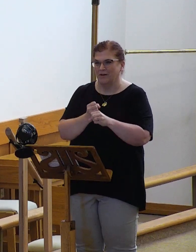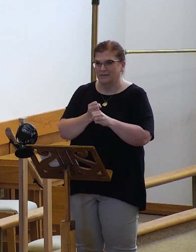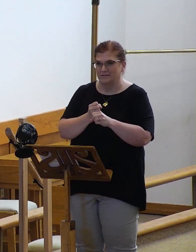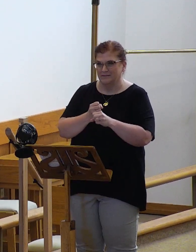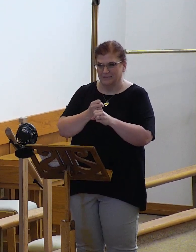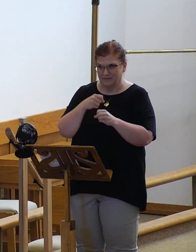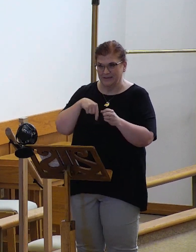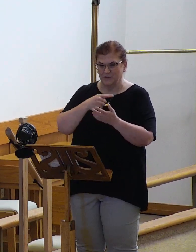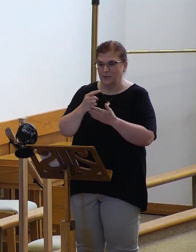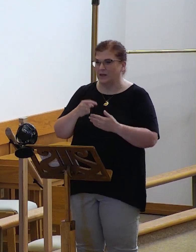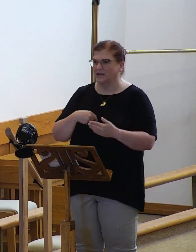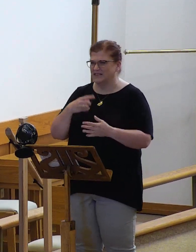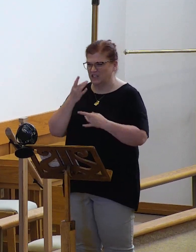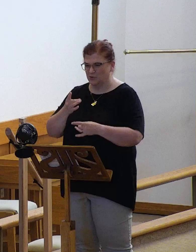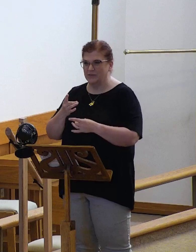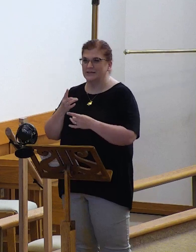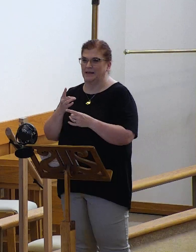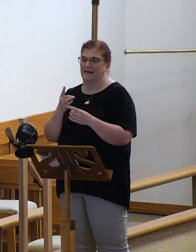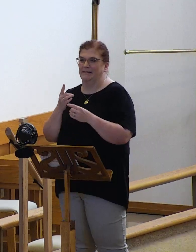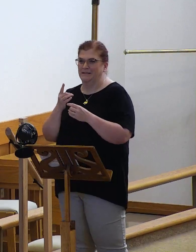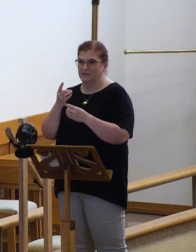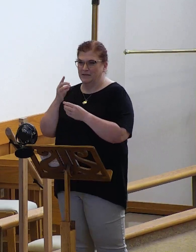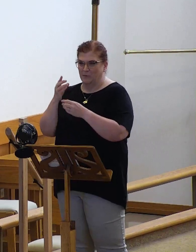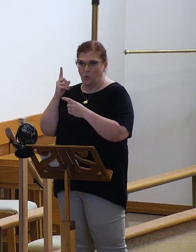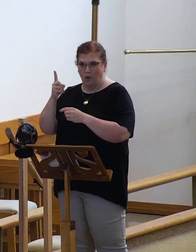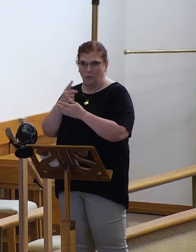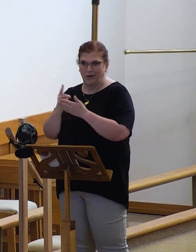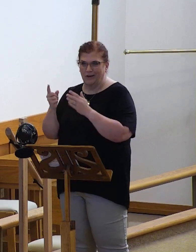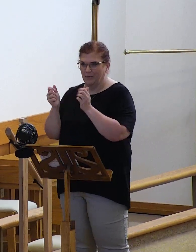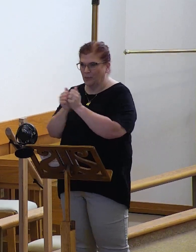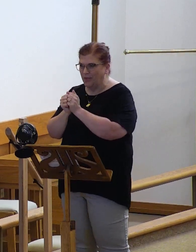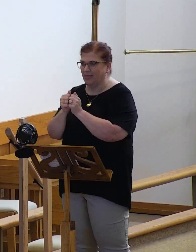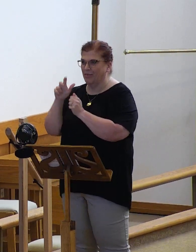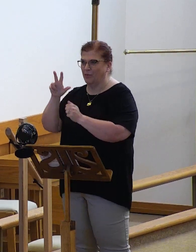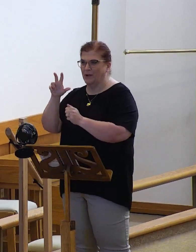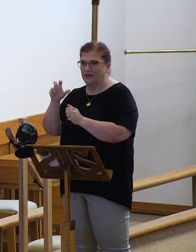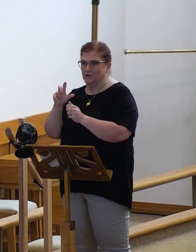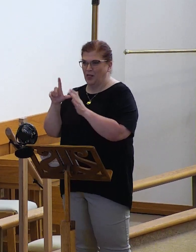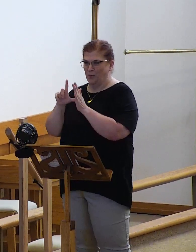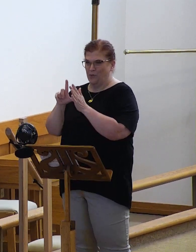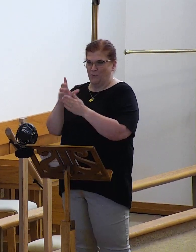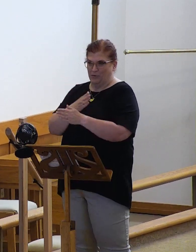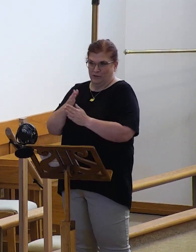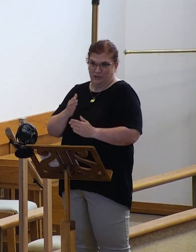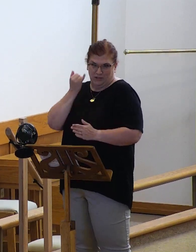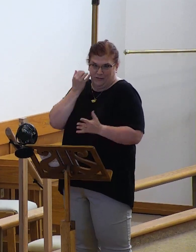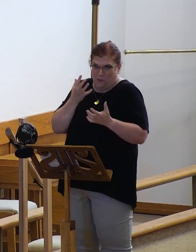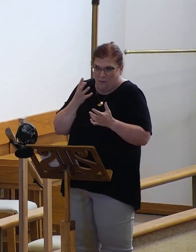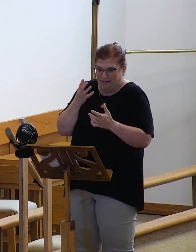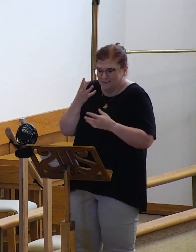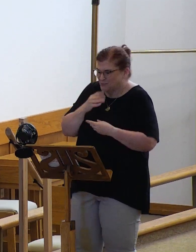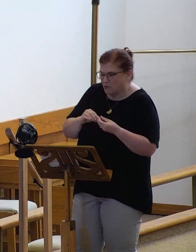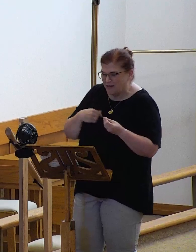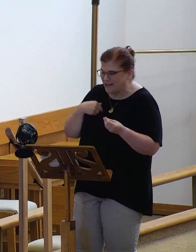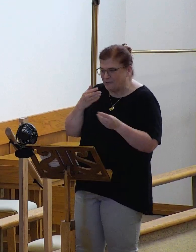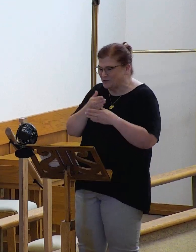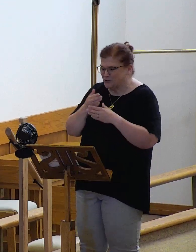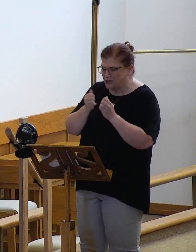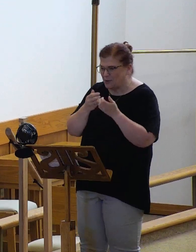interesting time spending a week with 300 Lutheran musicians. So there's, anybody wants to hear some stories, I'd be more happy to share with you a couple of